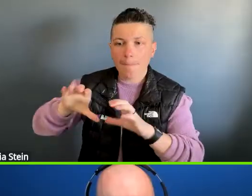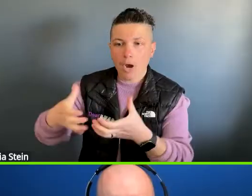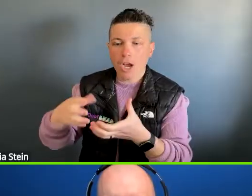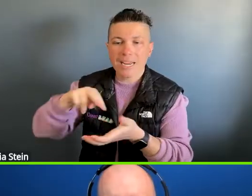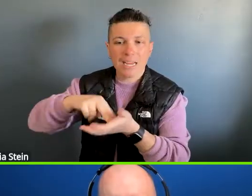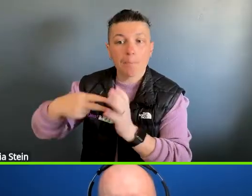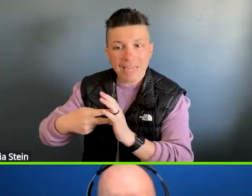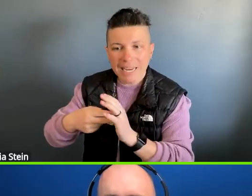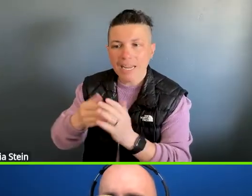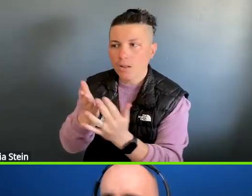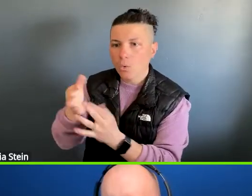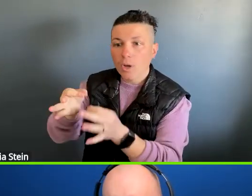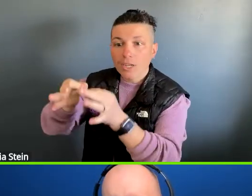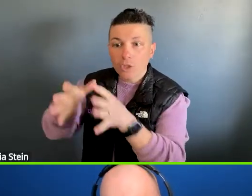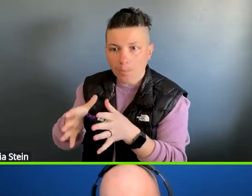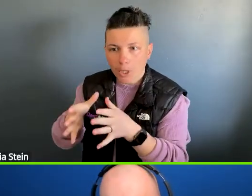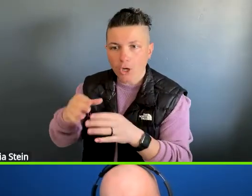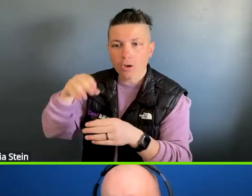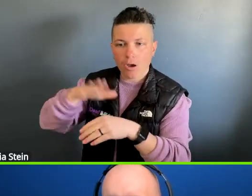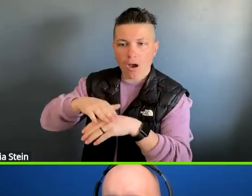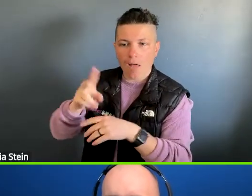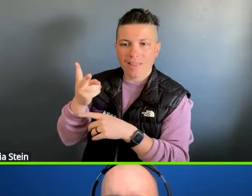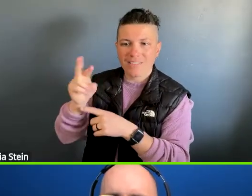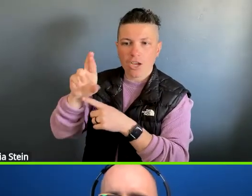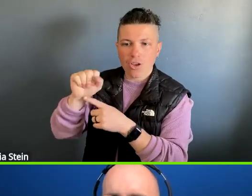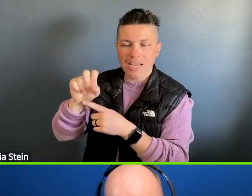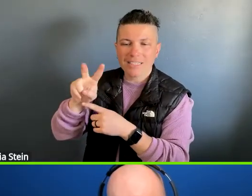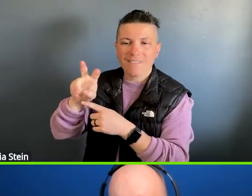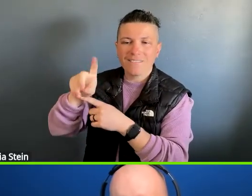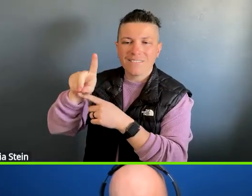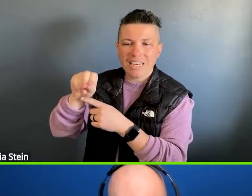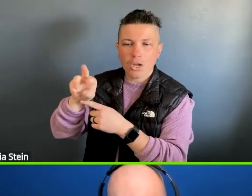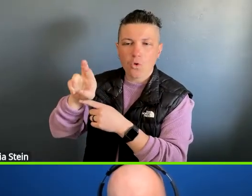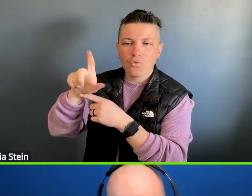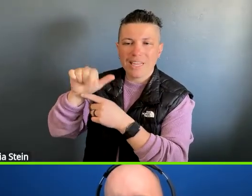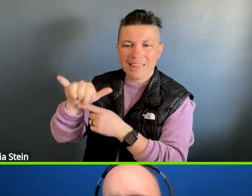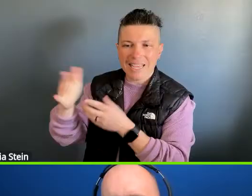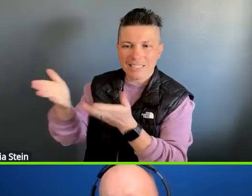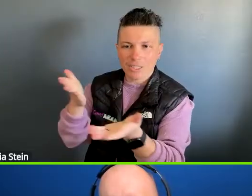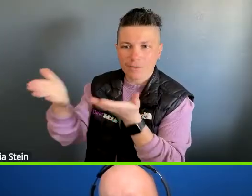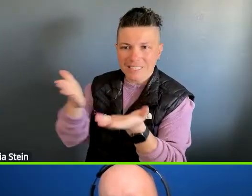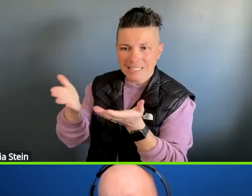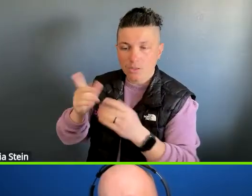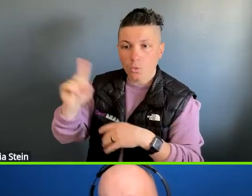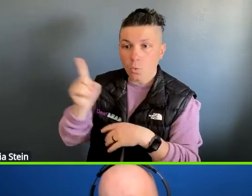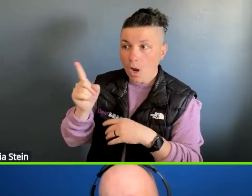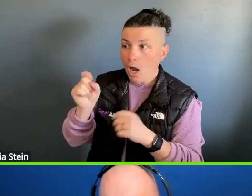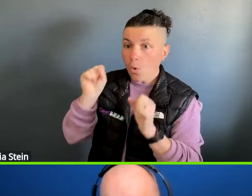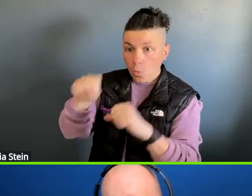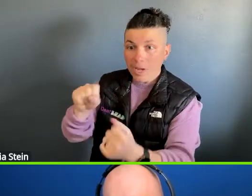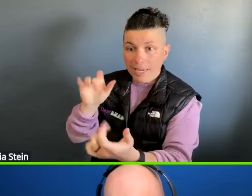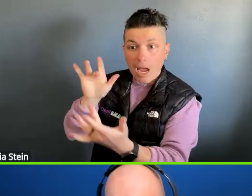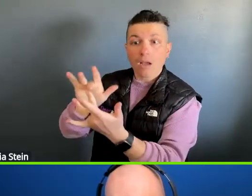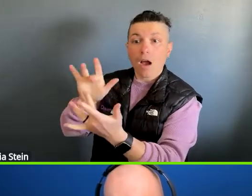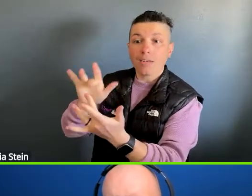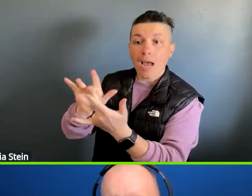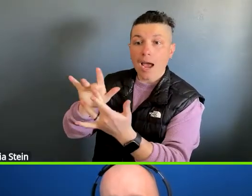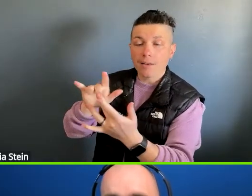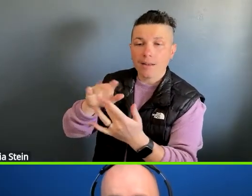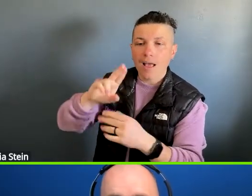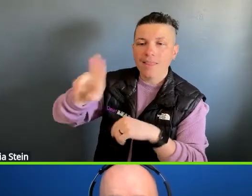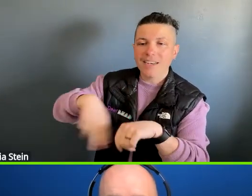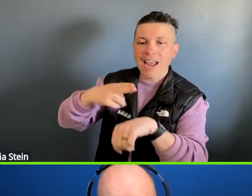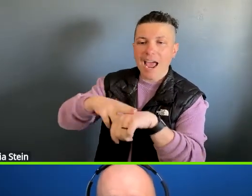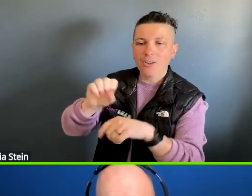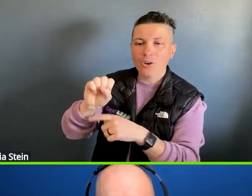let's say, through a third party. So you'd have an interpreter in the middle with video relay services where